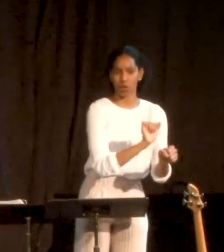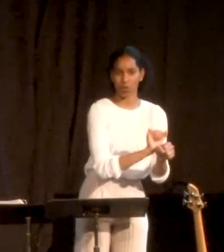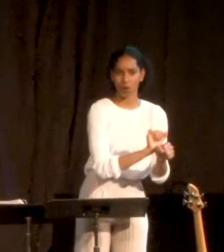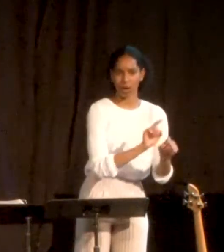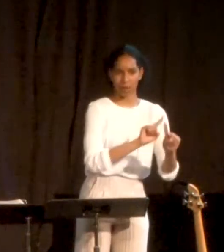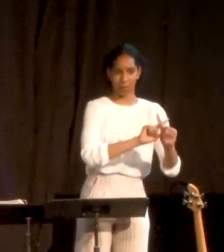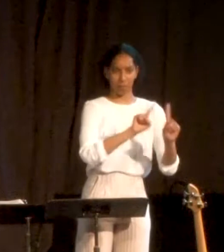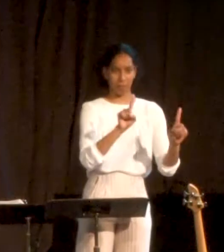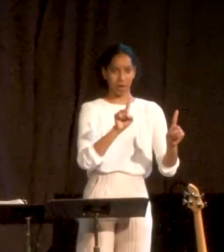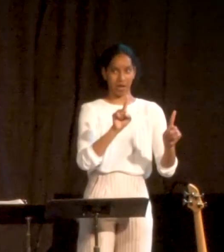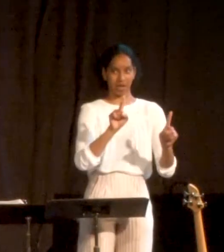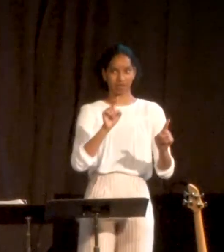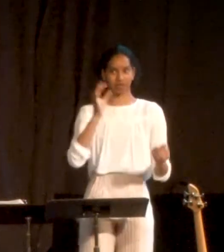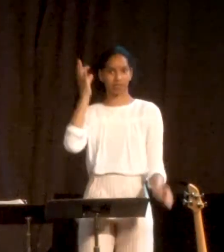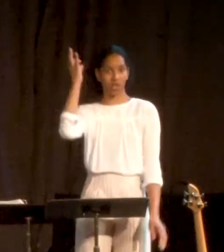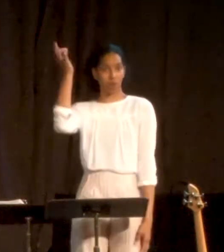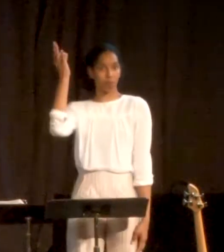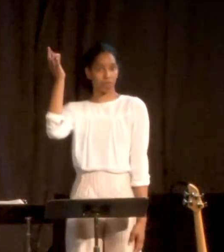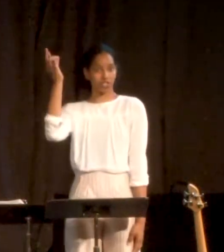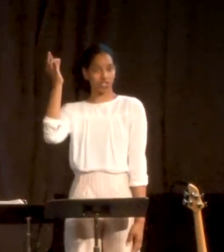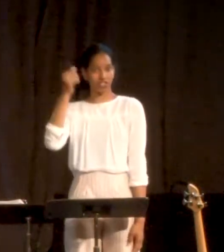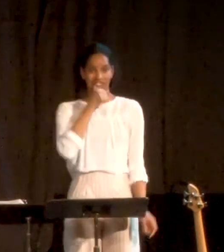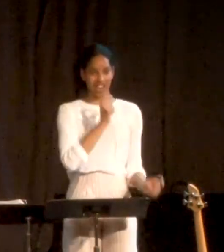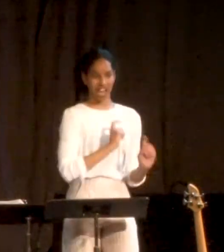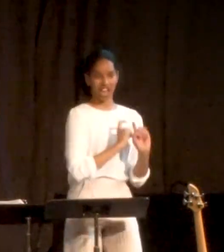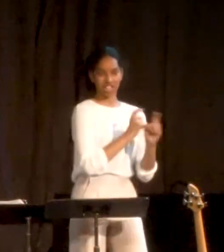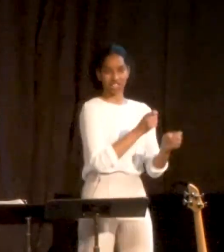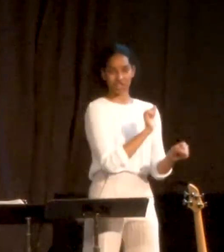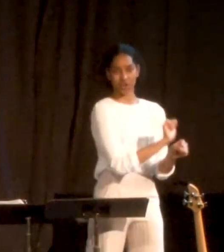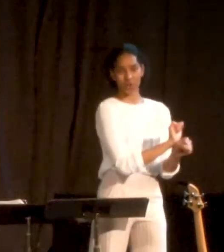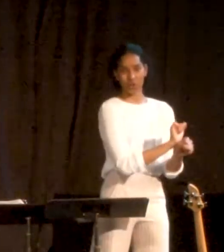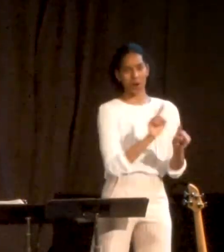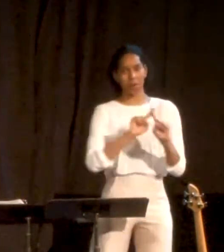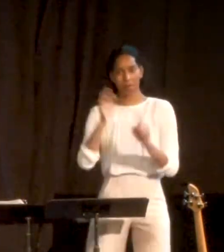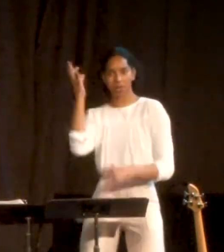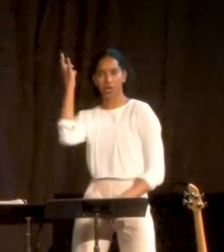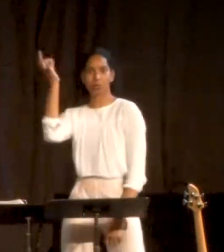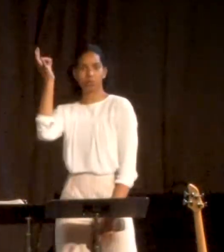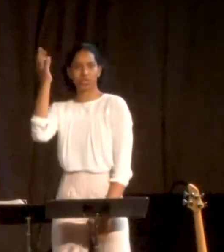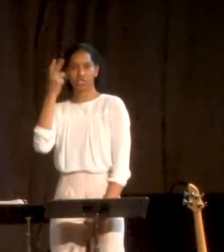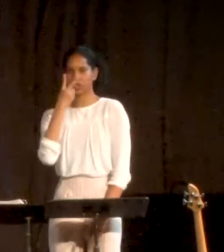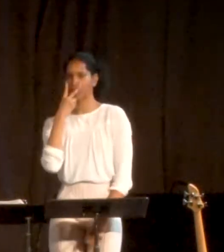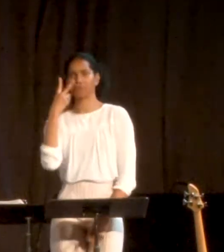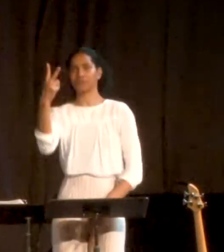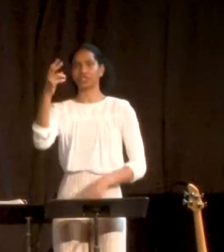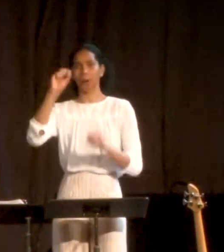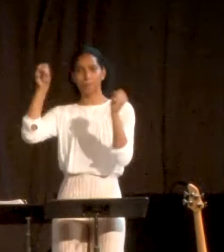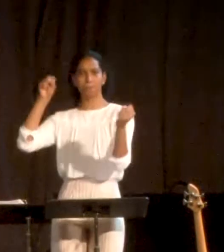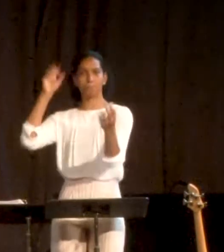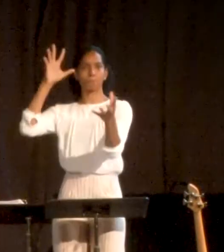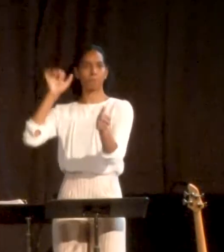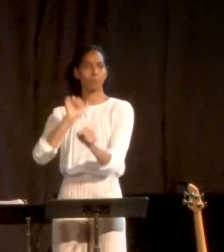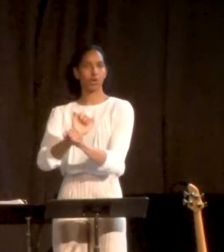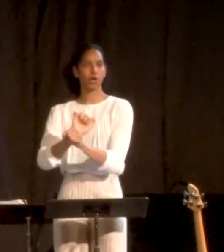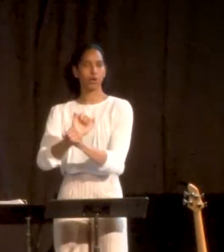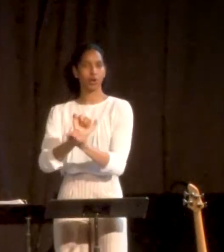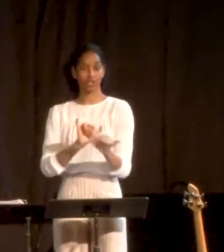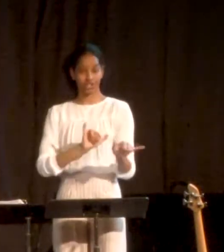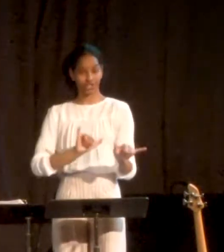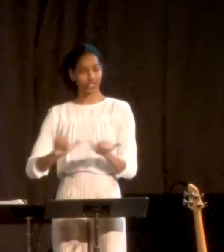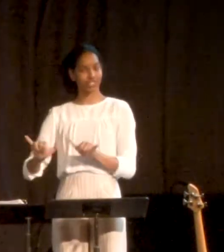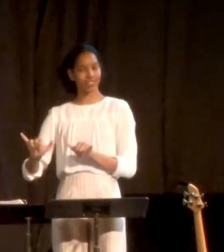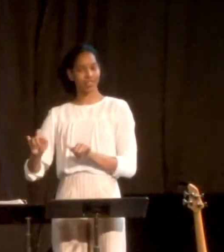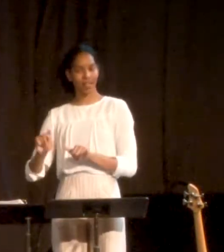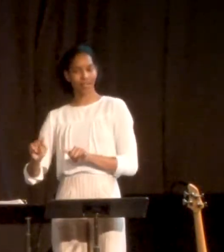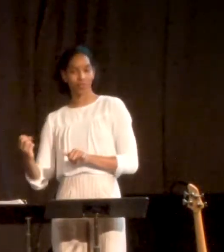firebrand preachers, and they're visionaries, they're miracle workers, just like the